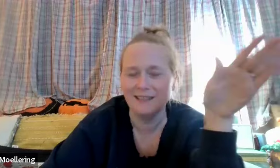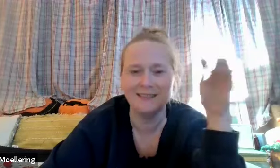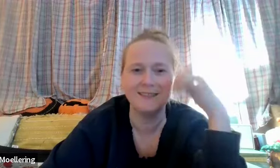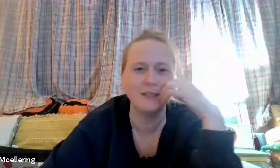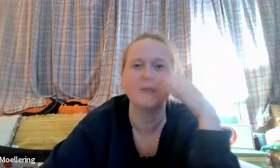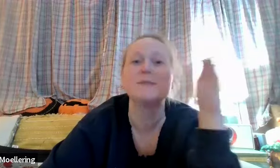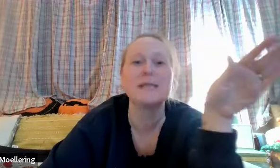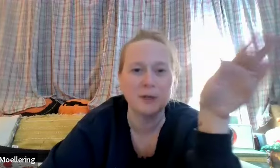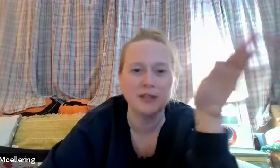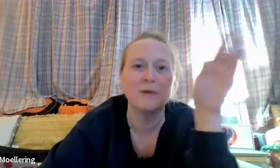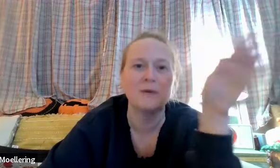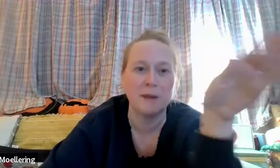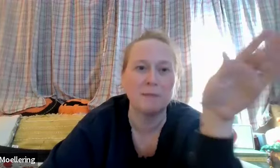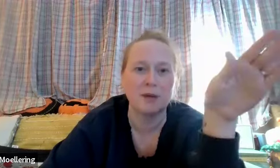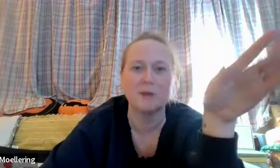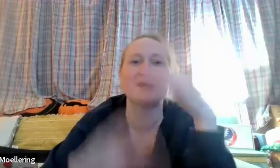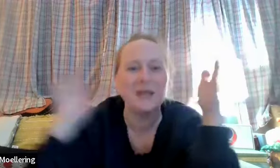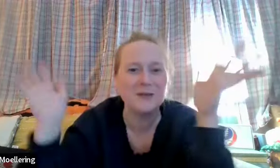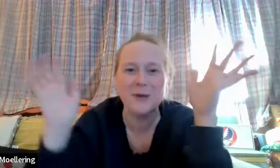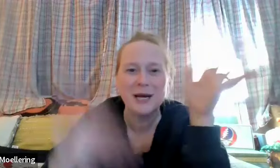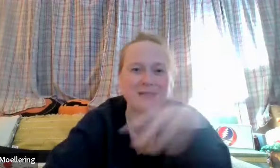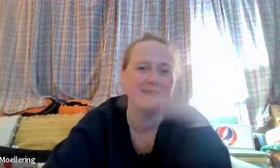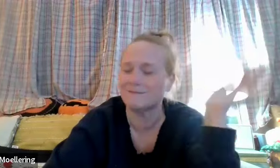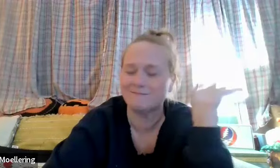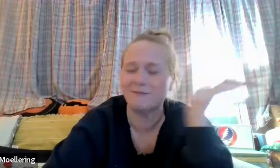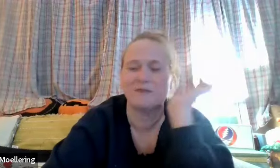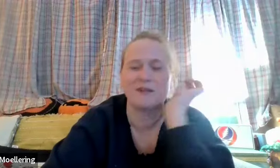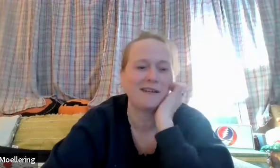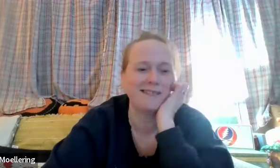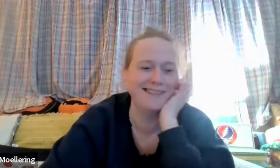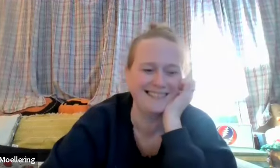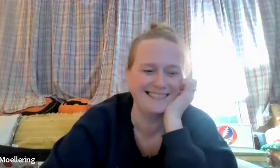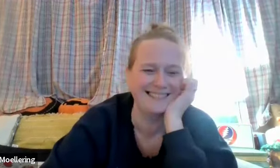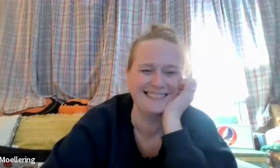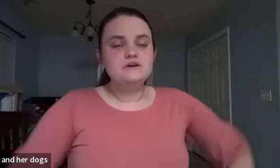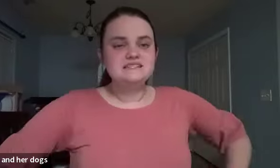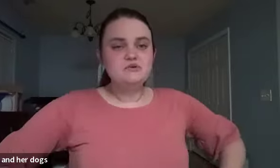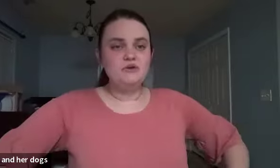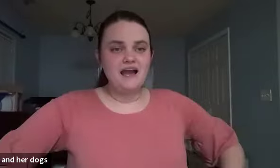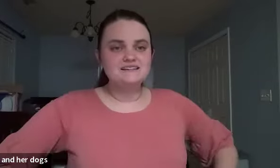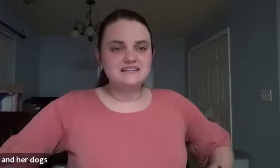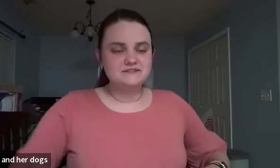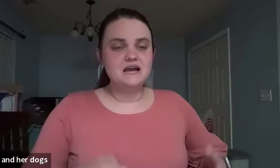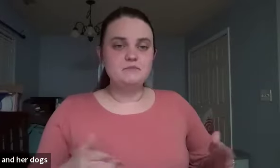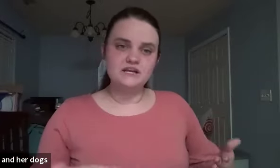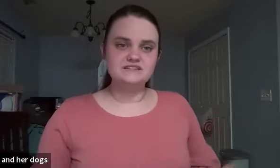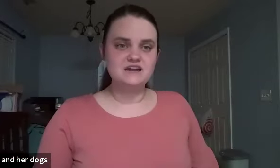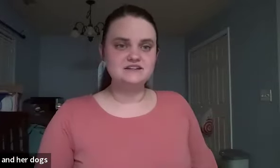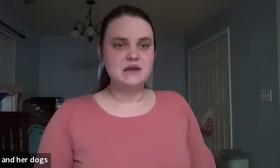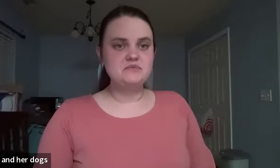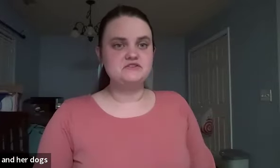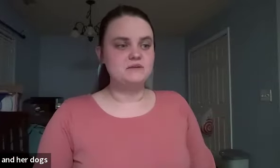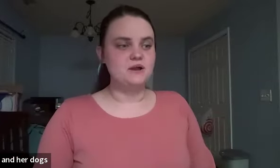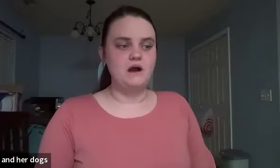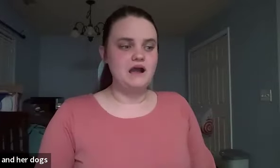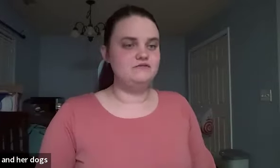And, if somebody has a birthday, we remember. But otherwise, we forget. Right. When someone will ask every time, what do you say? How do you say happy birthday? And I'm like, why